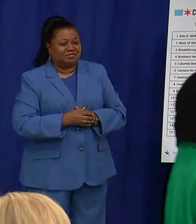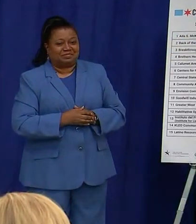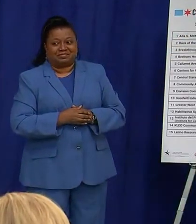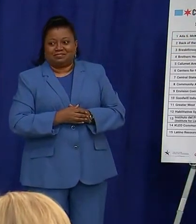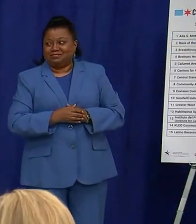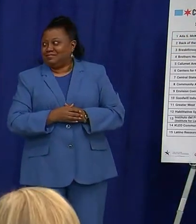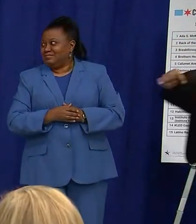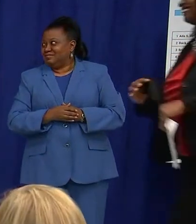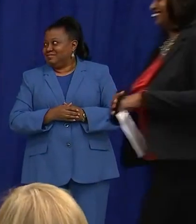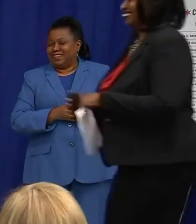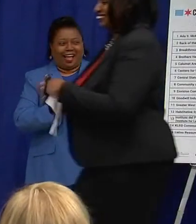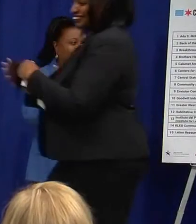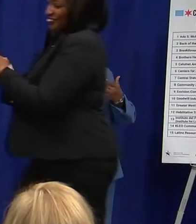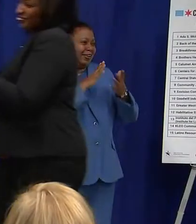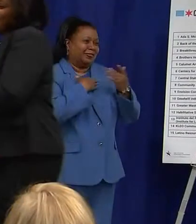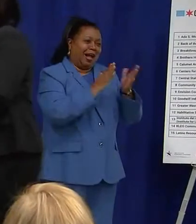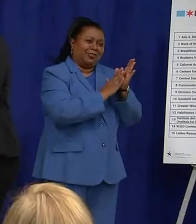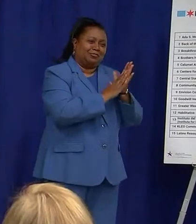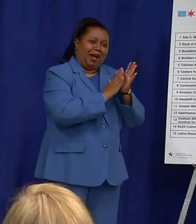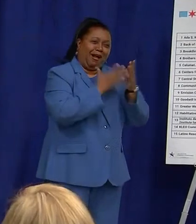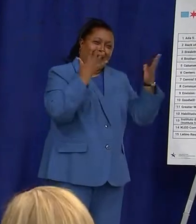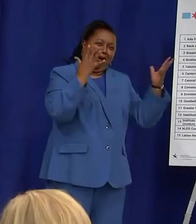I feel like that deserves a applause.